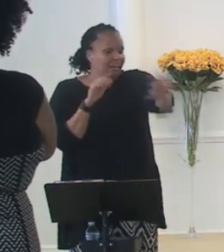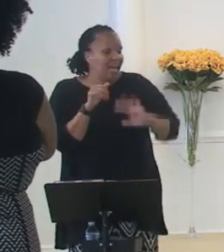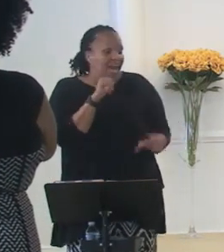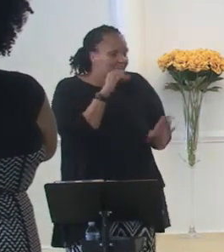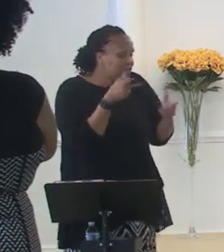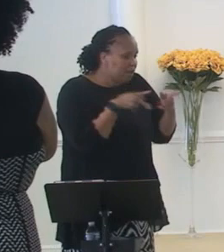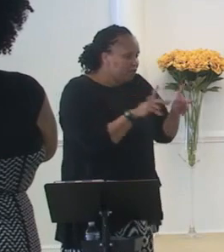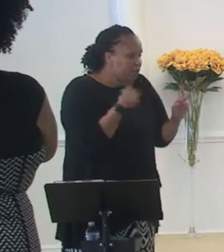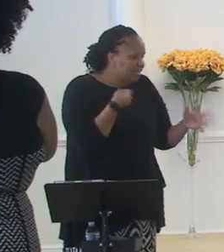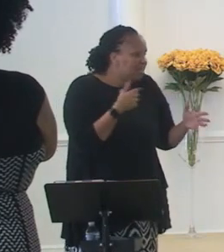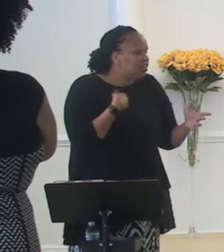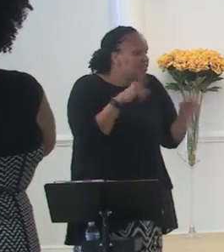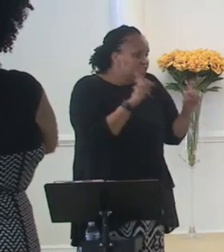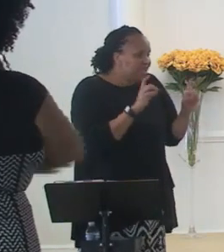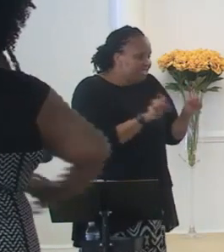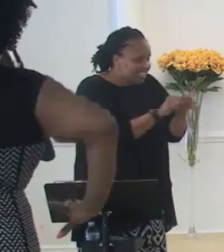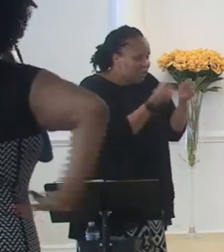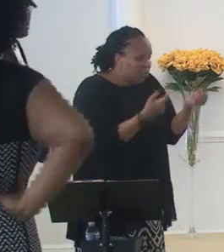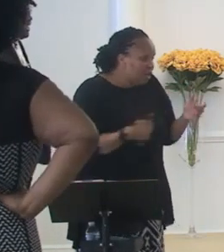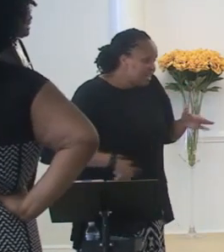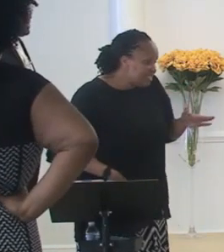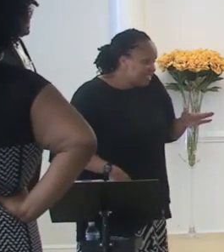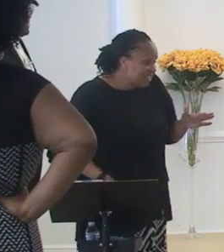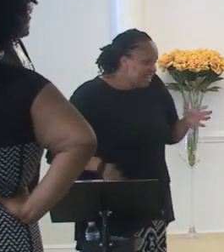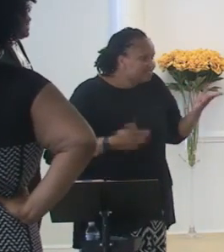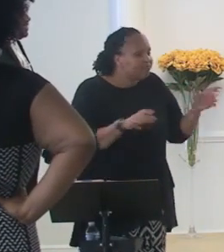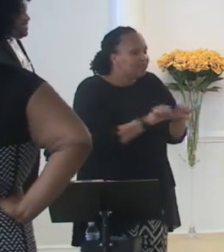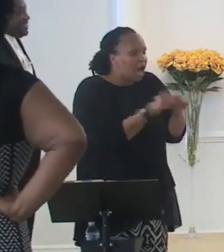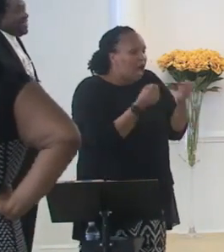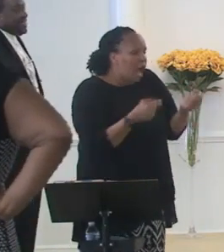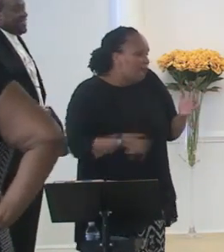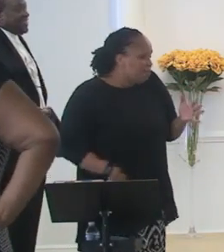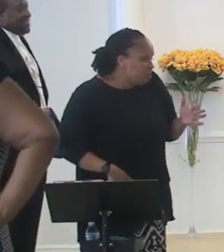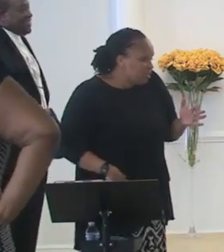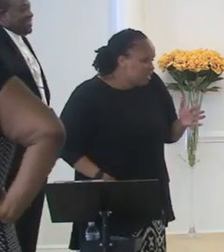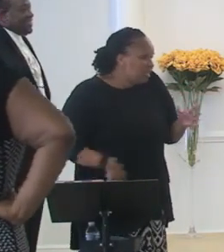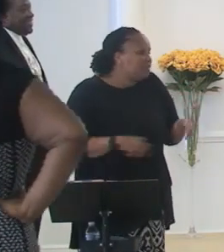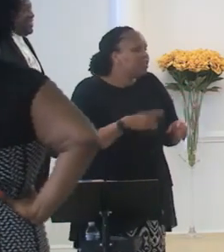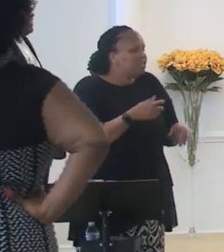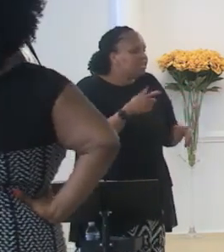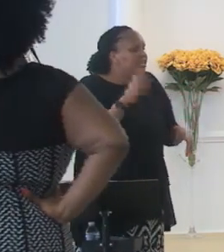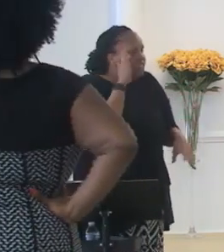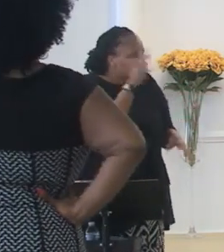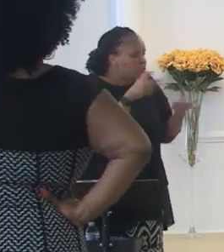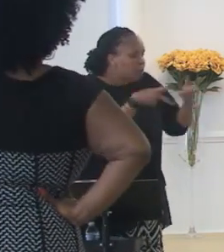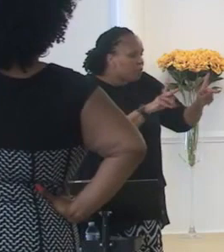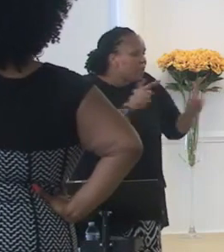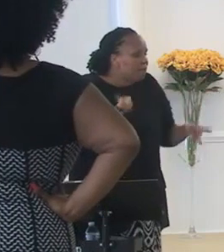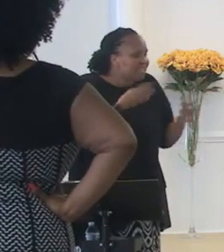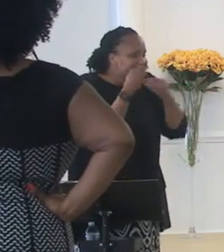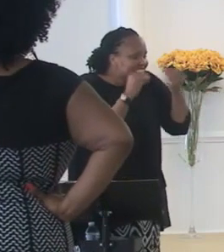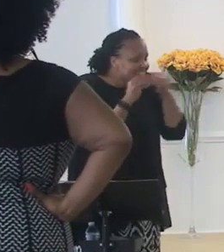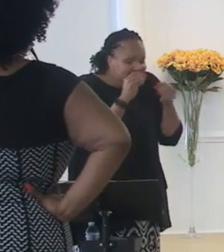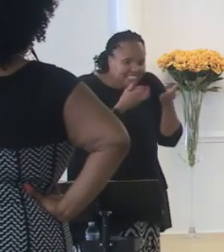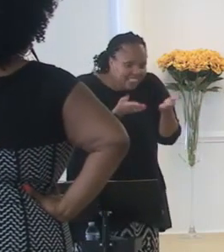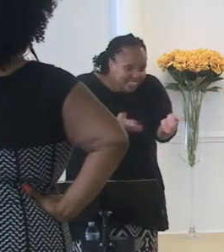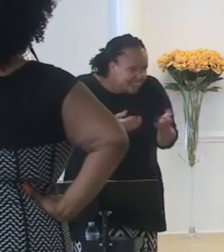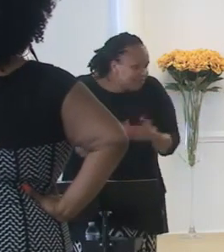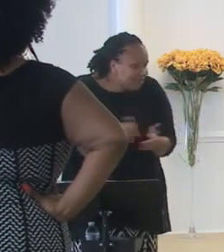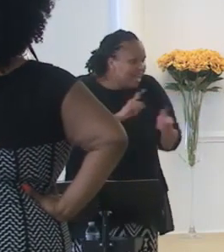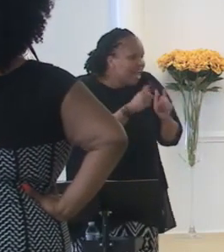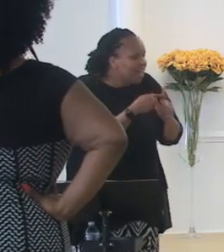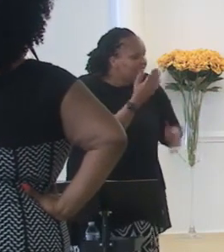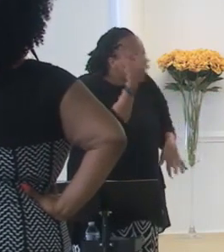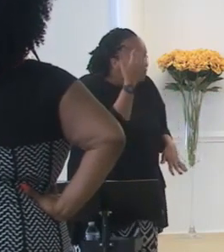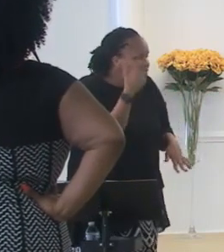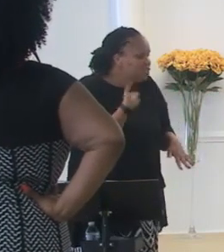it, so I had to break the legs. I broke the legs so he would allow me to feed him, and then he would know